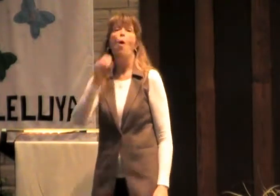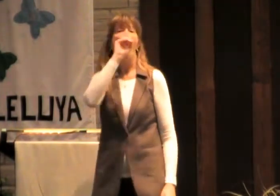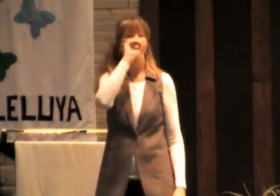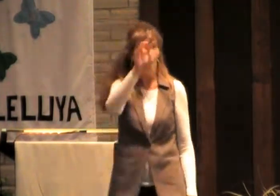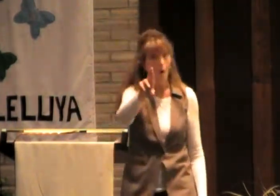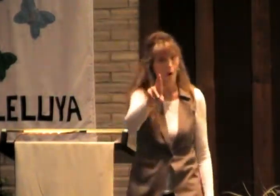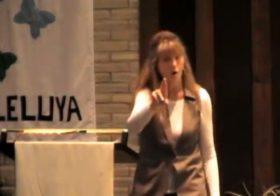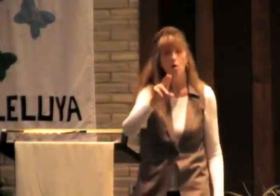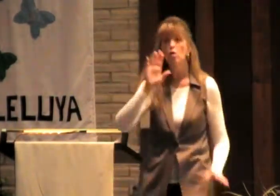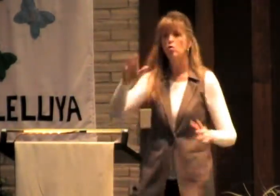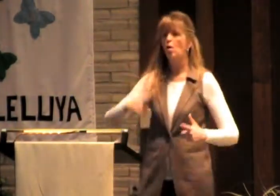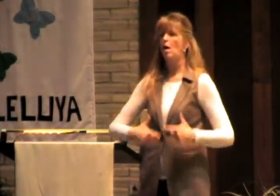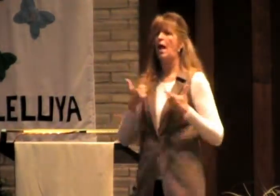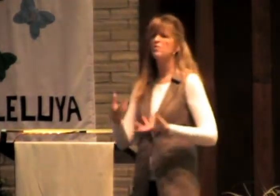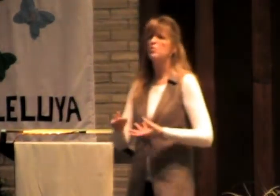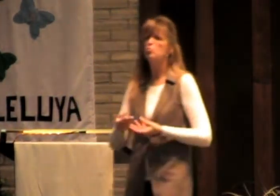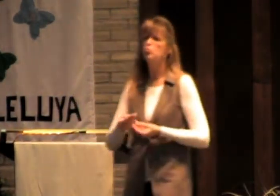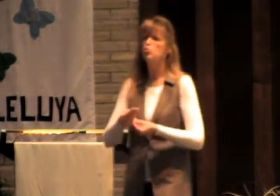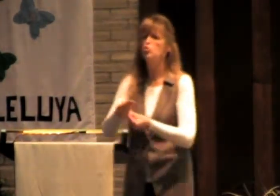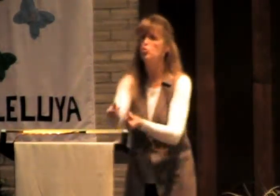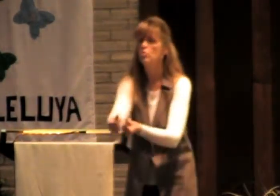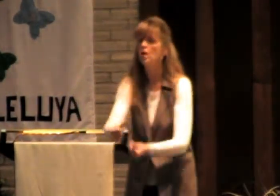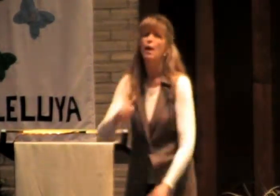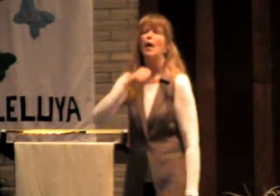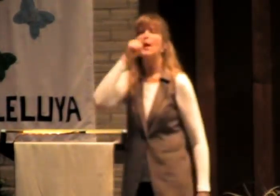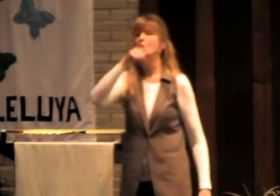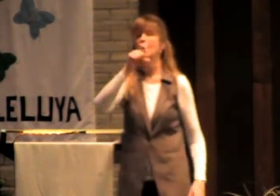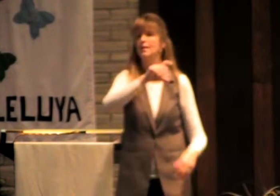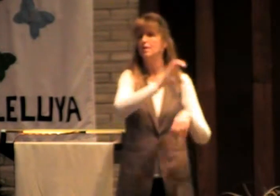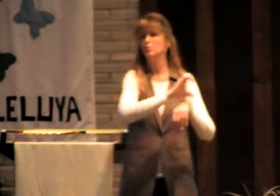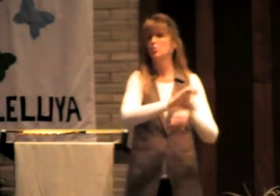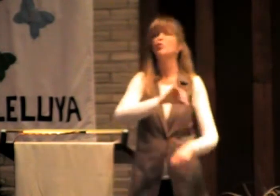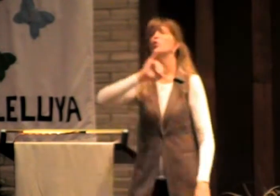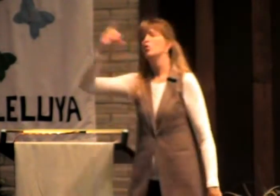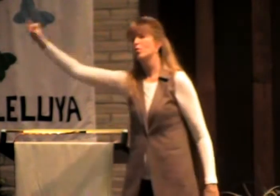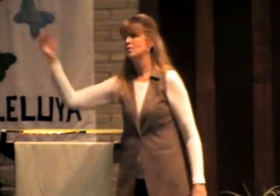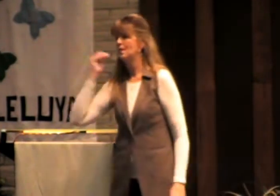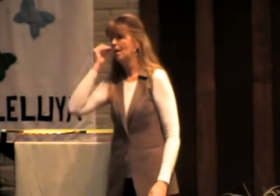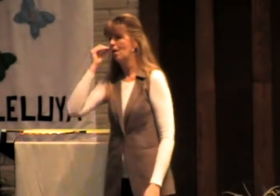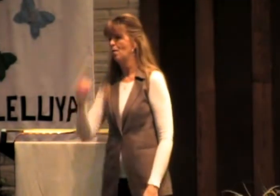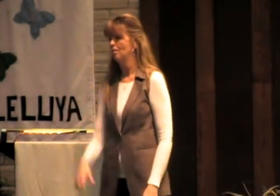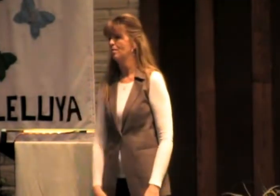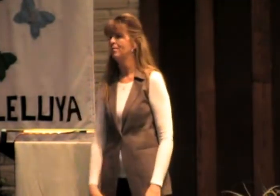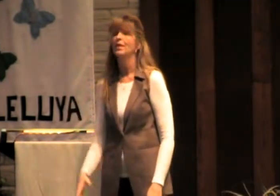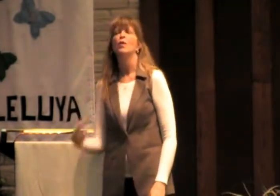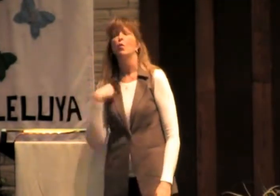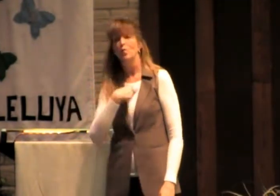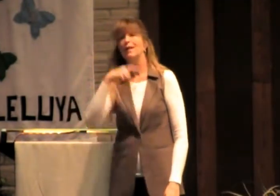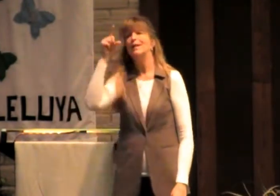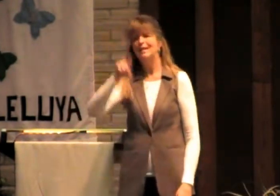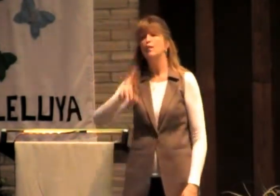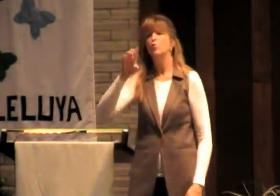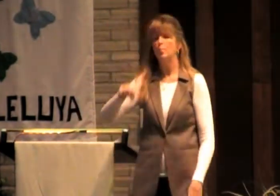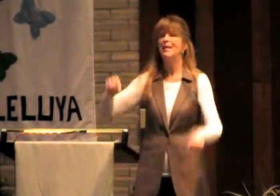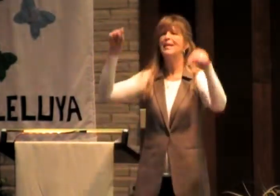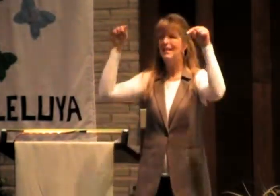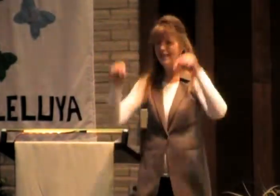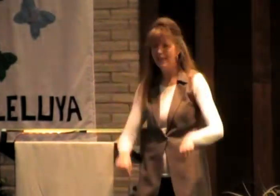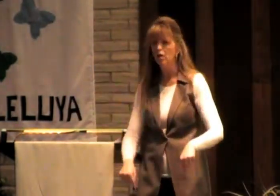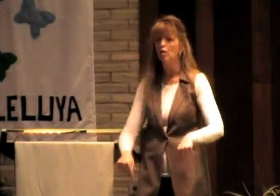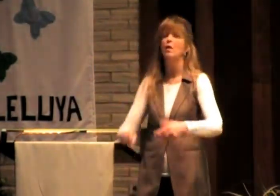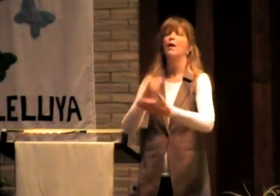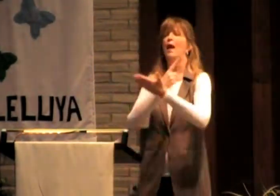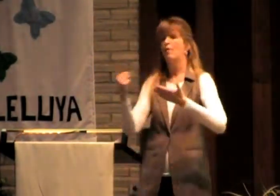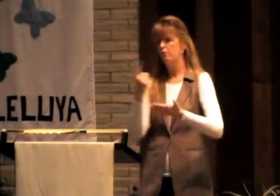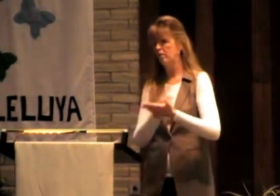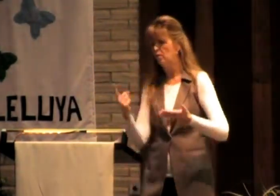is the wrong time to stay home. Or, if your life goes really smoothly, then you think, oh, I don't need church, and you stay home. We need